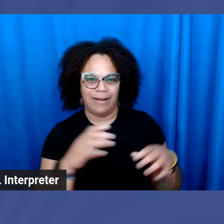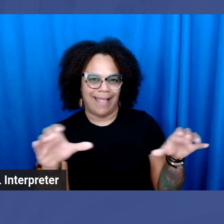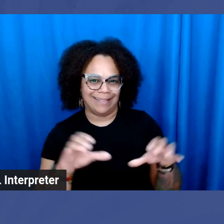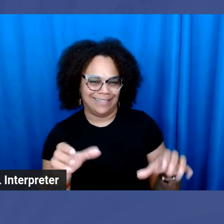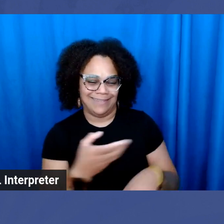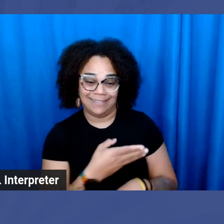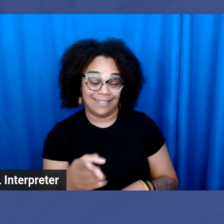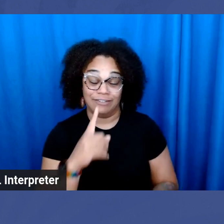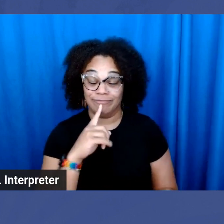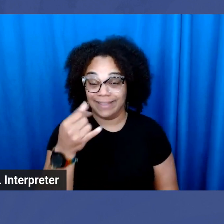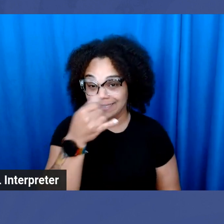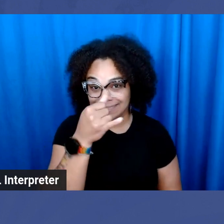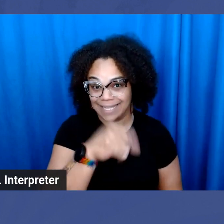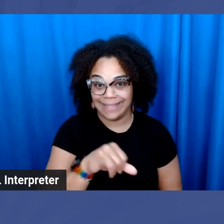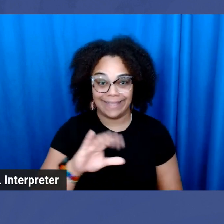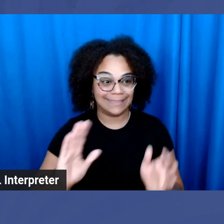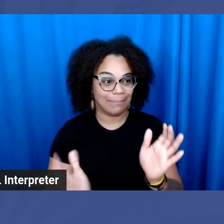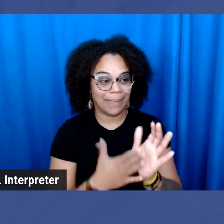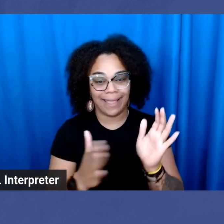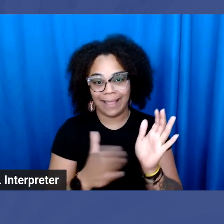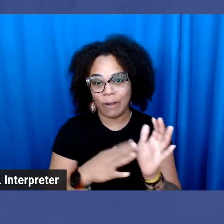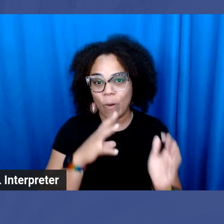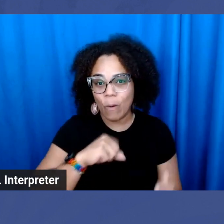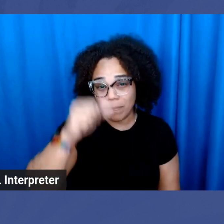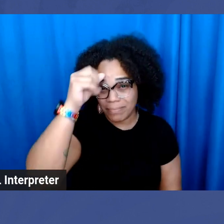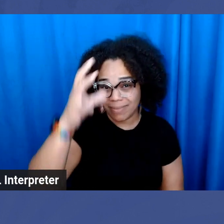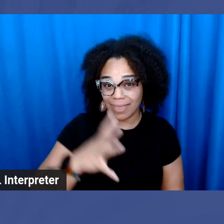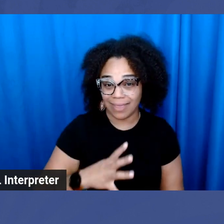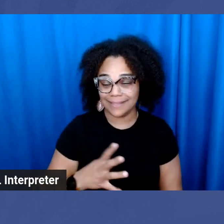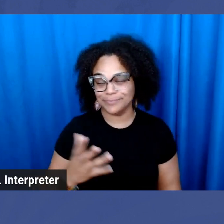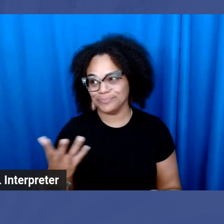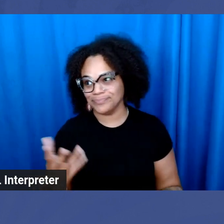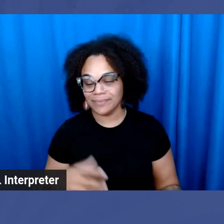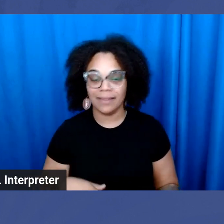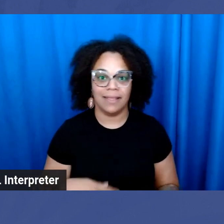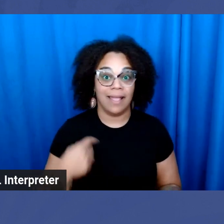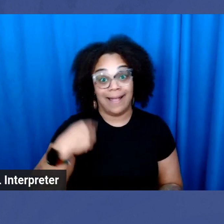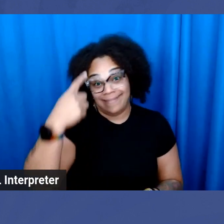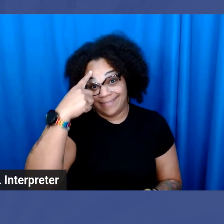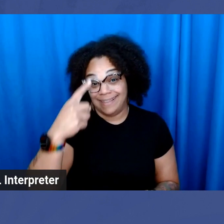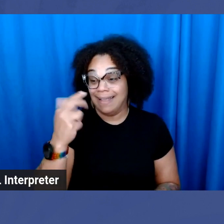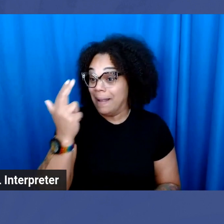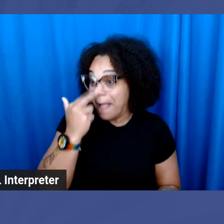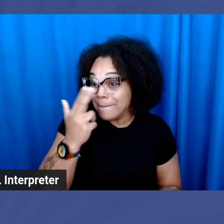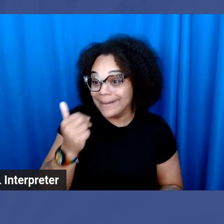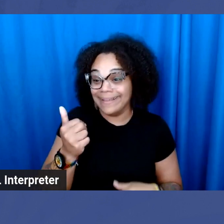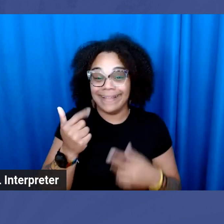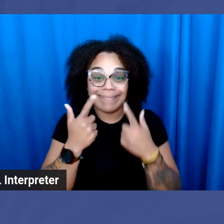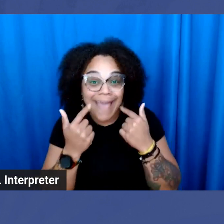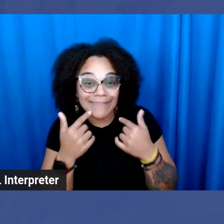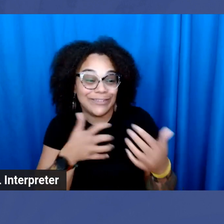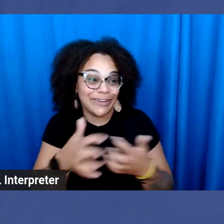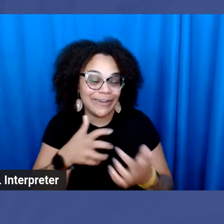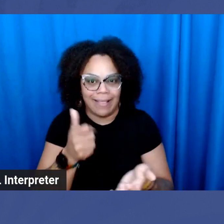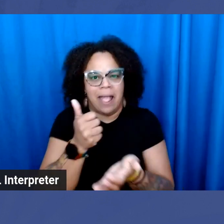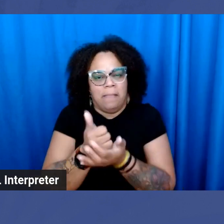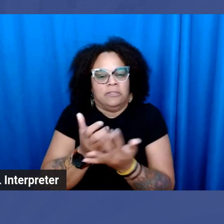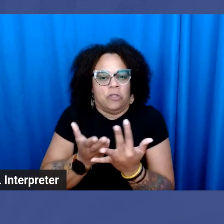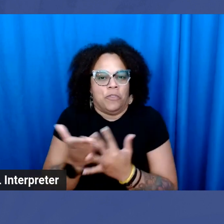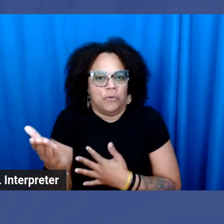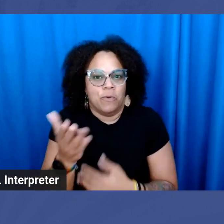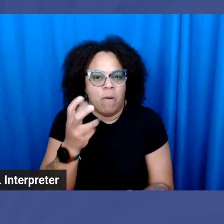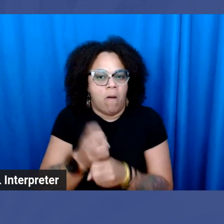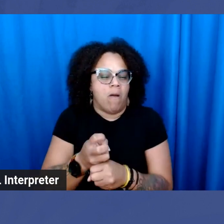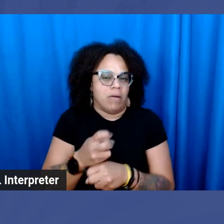old men. And I feel like comedy and laughter gets you through the darker moments in life. And I think there's a lot of darkness within that